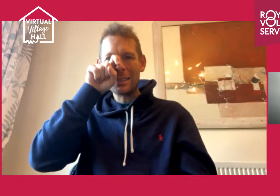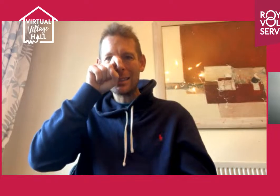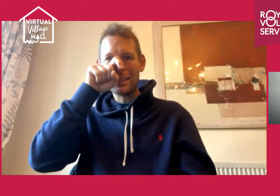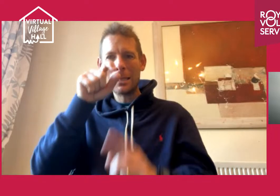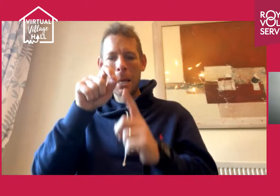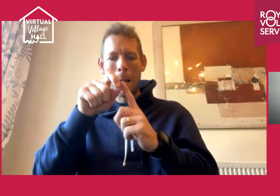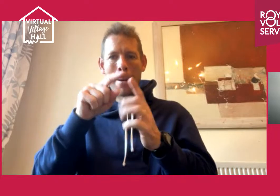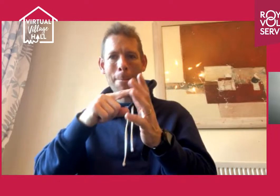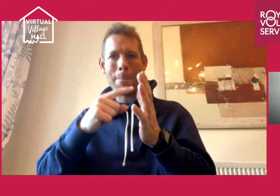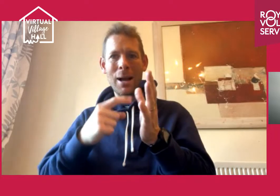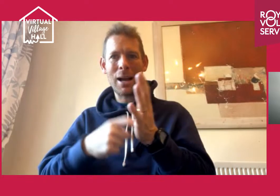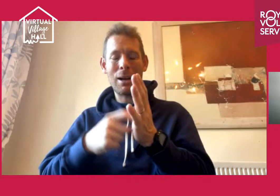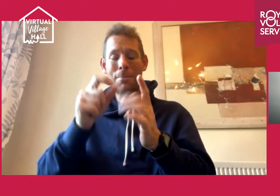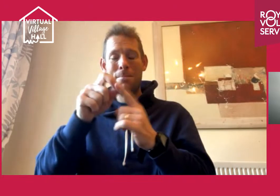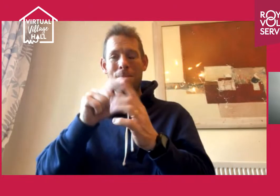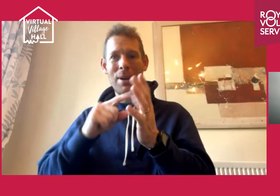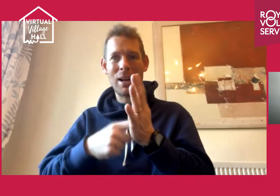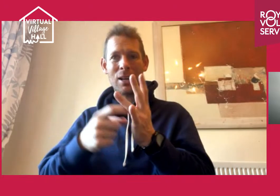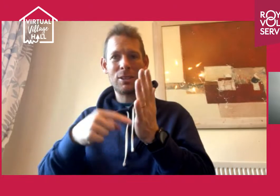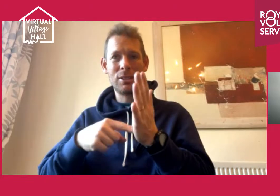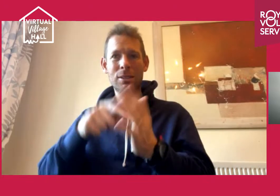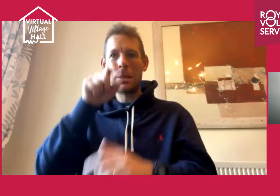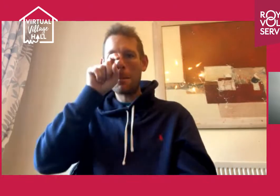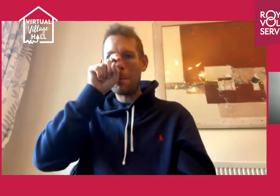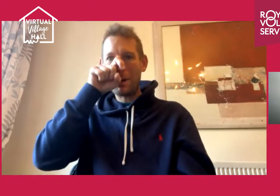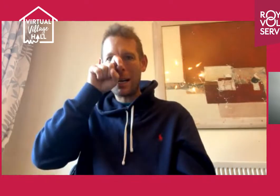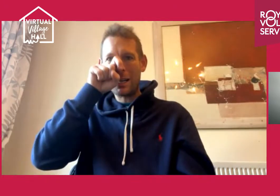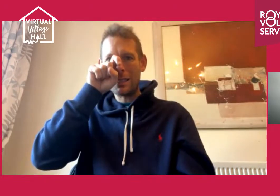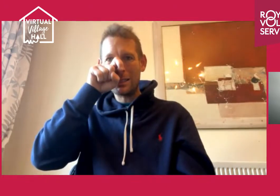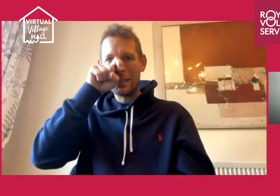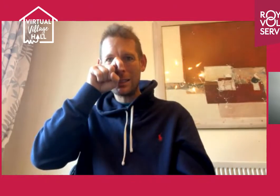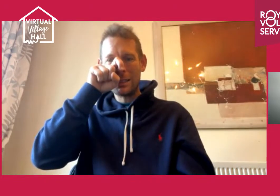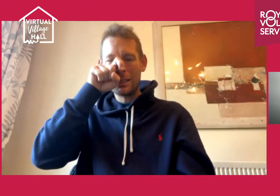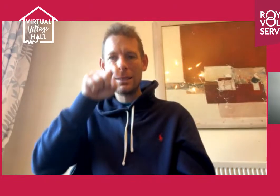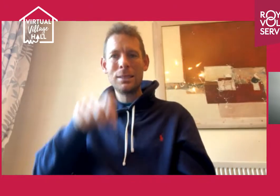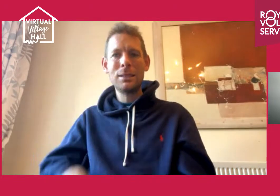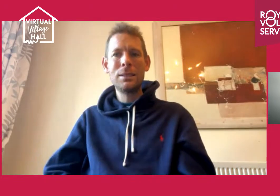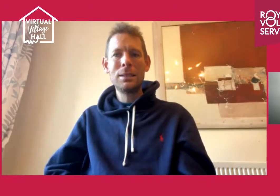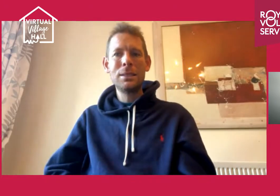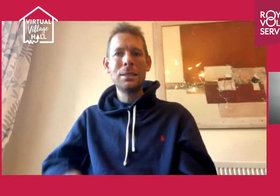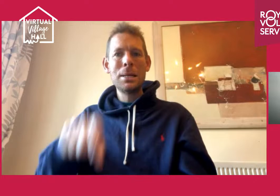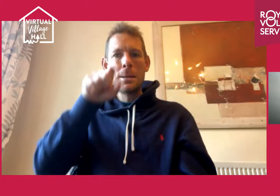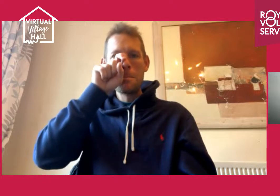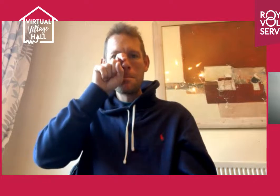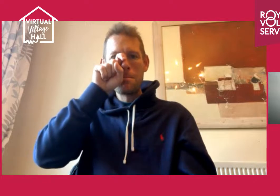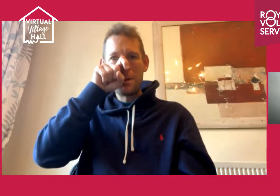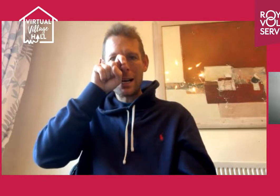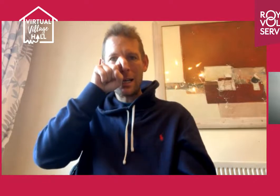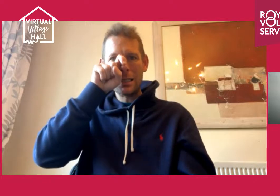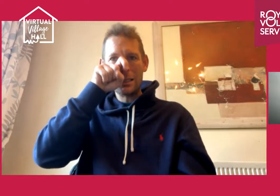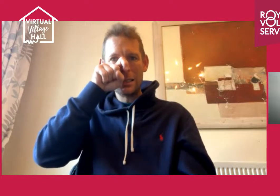pets. A parrot. There's another one. Some people might have a pet parrot.